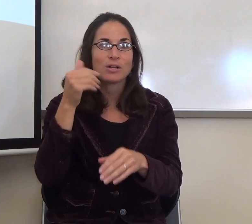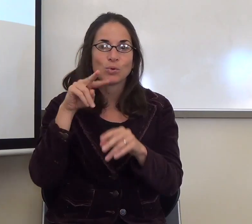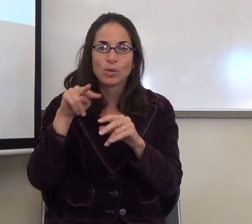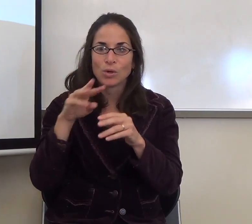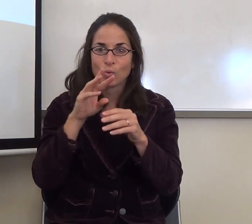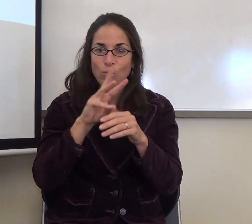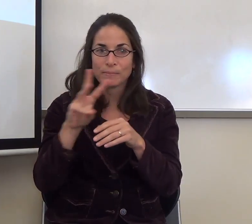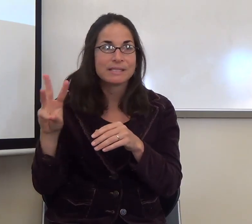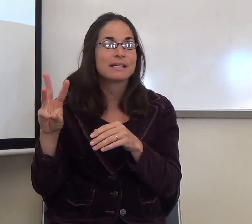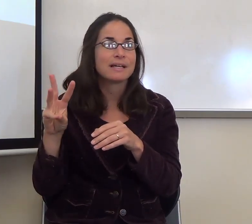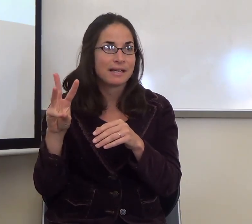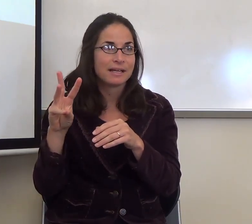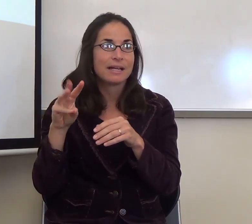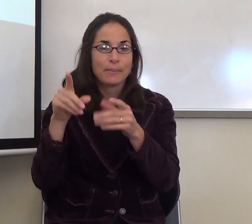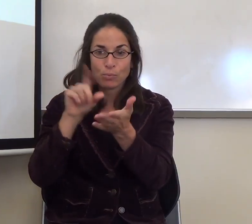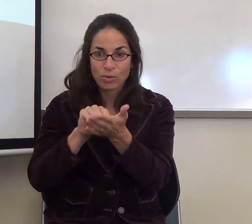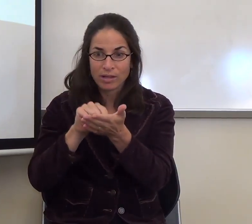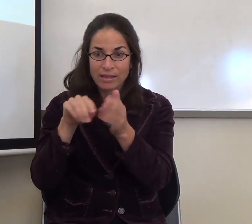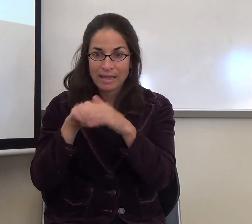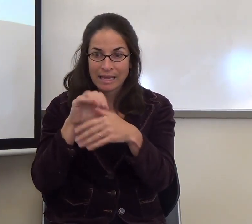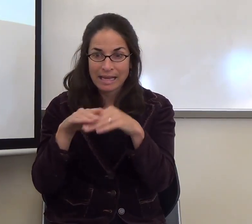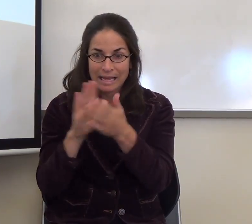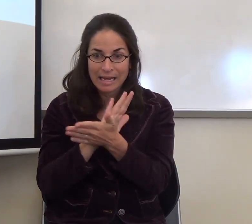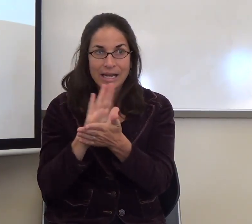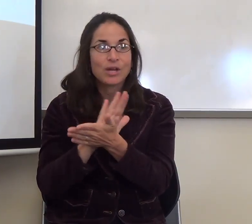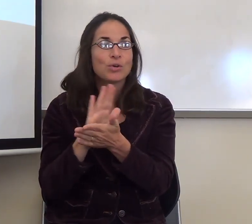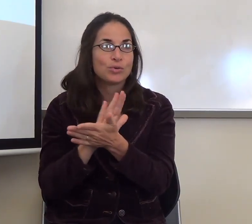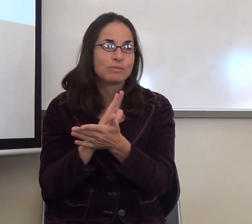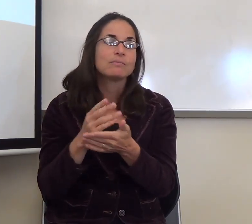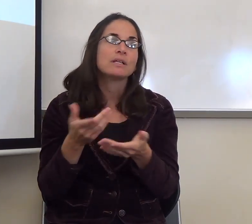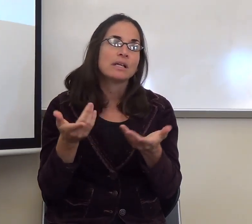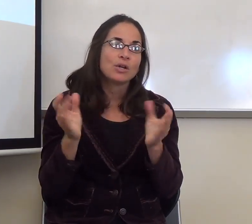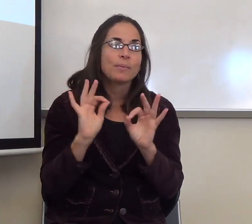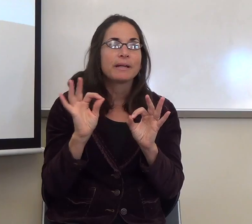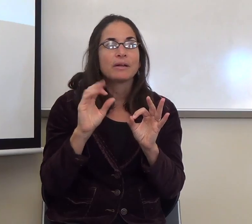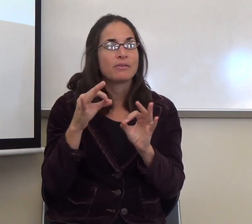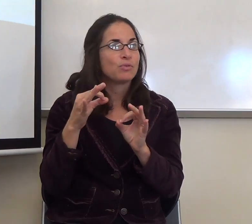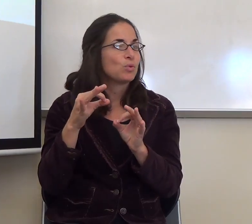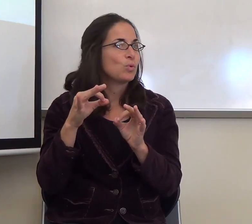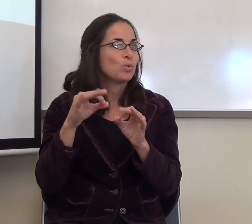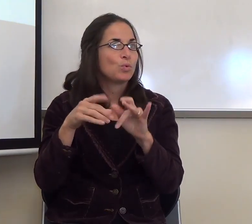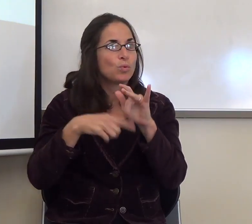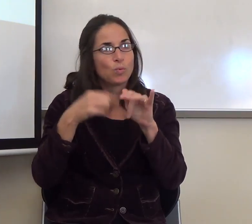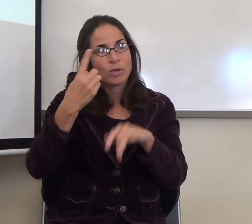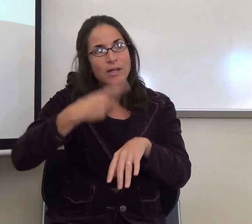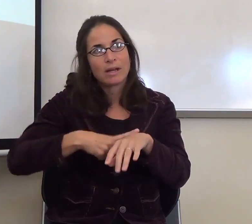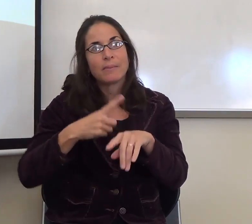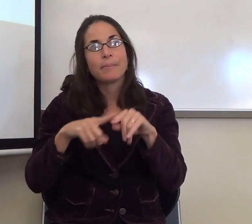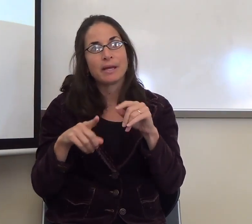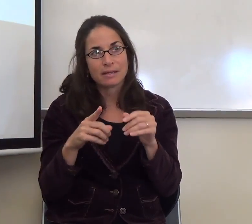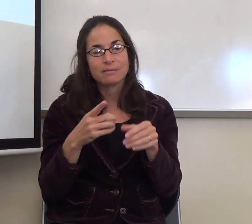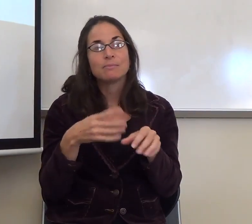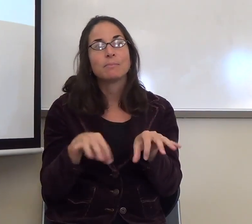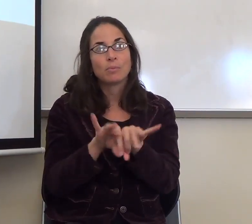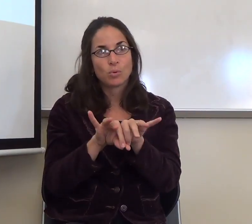pick any of the handouts. Okay? Not a big problem if you just do that once, but be sure that you're keeping track of your